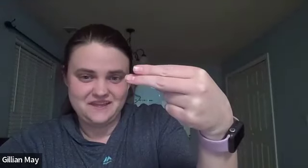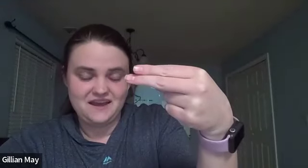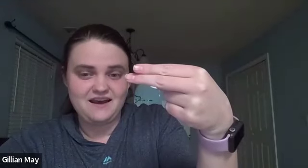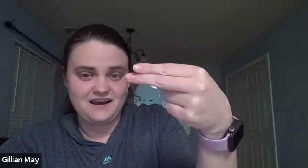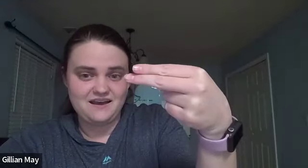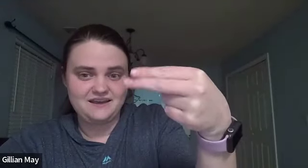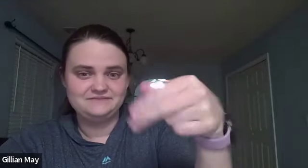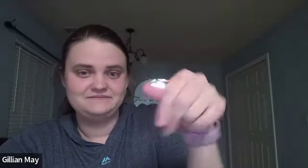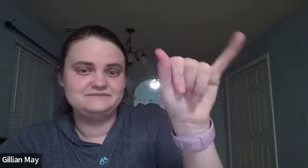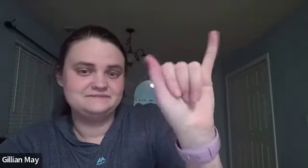I,